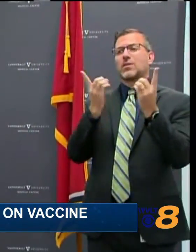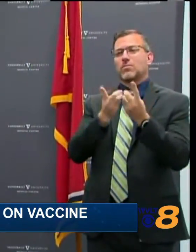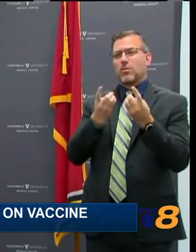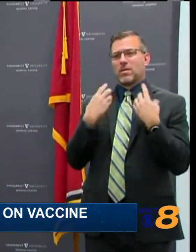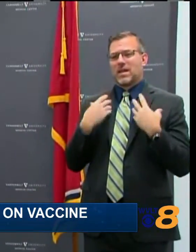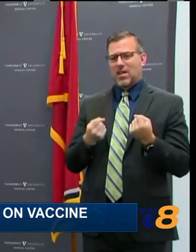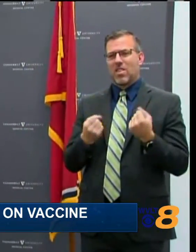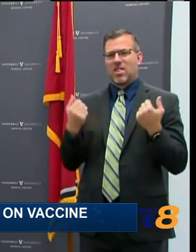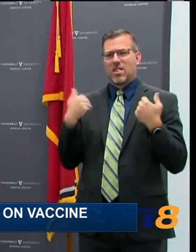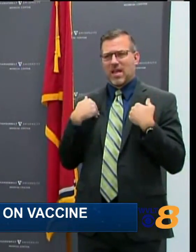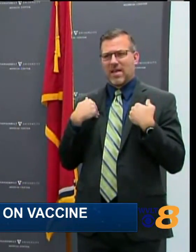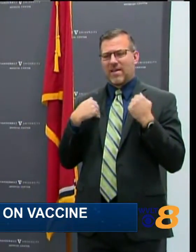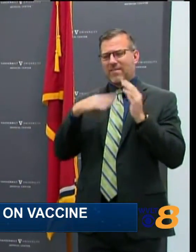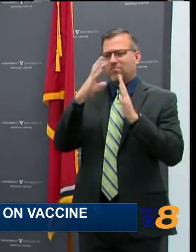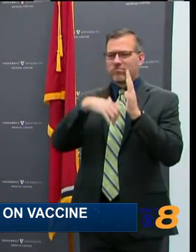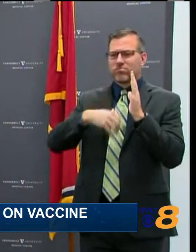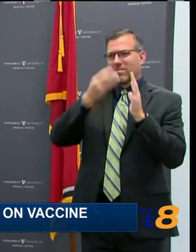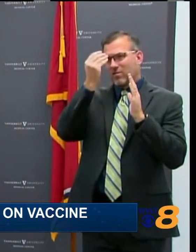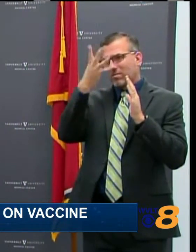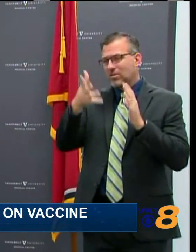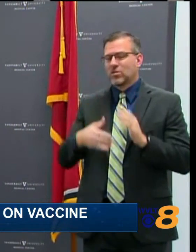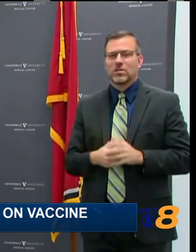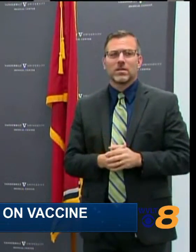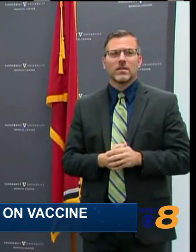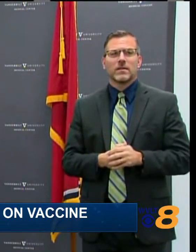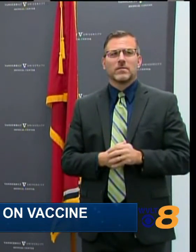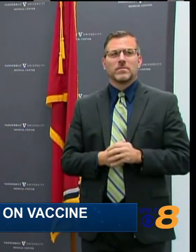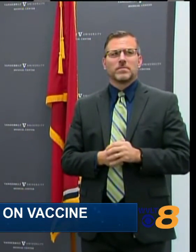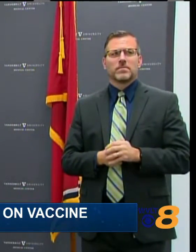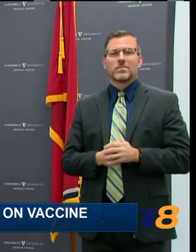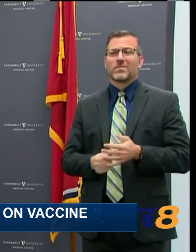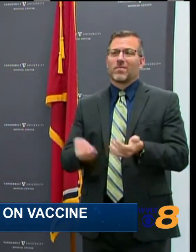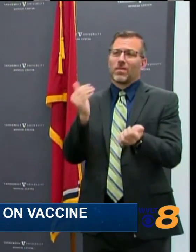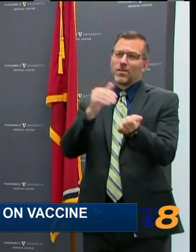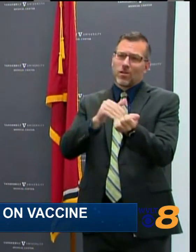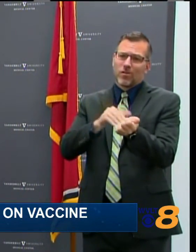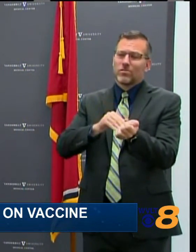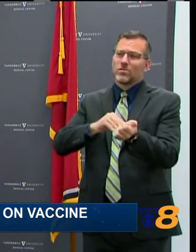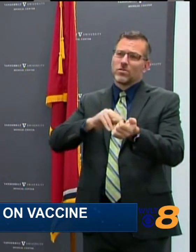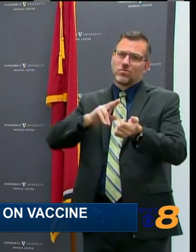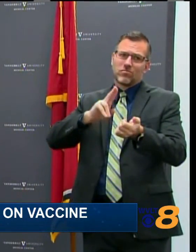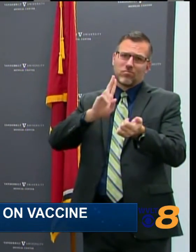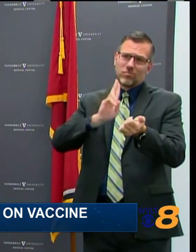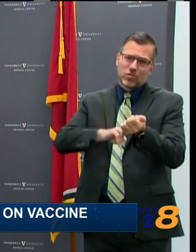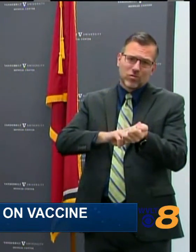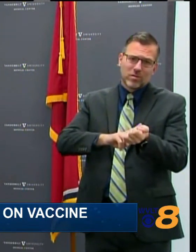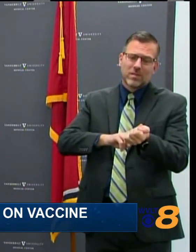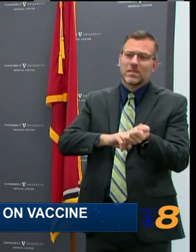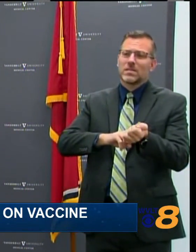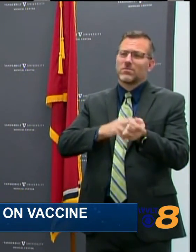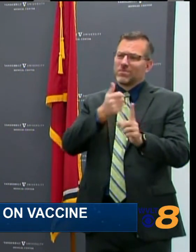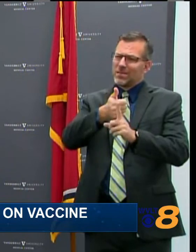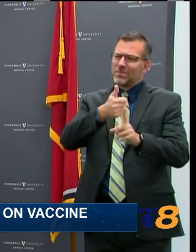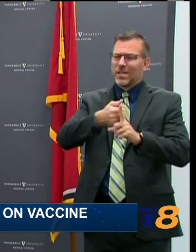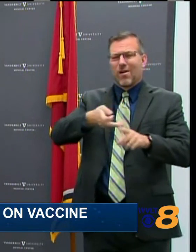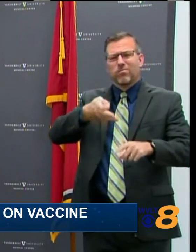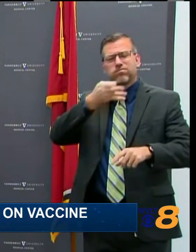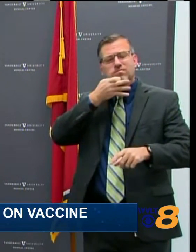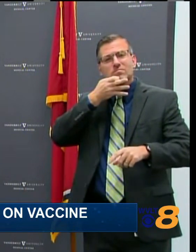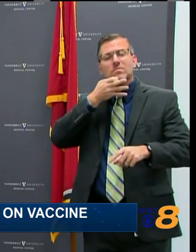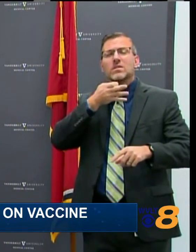information. Certainly, the providers are the best resource for Tennesseans. Their